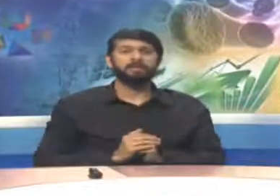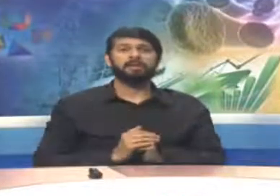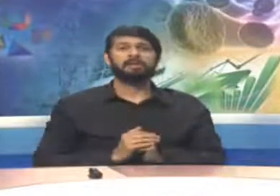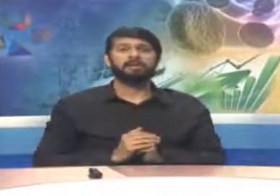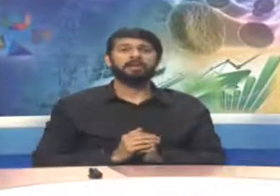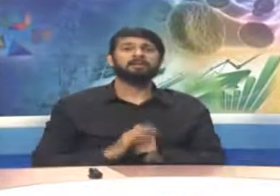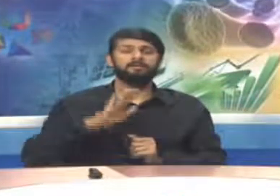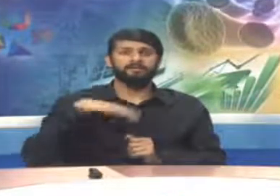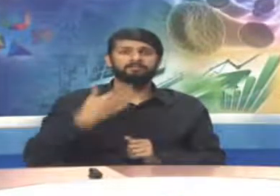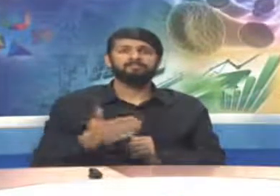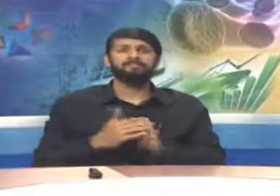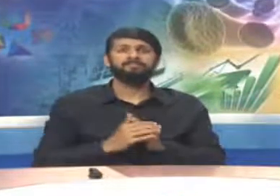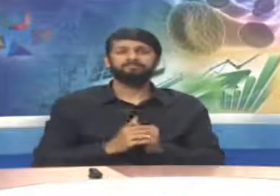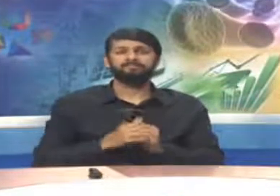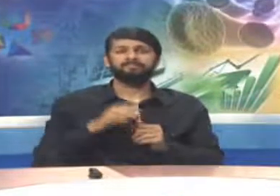I will explain you later.